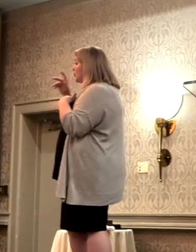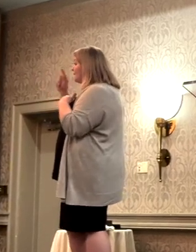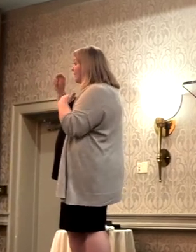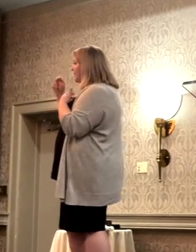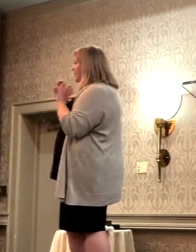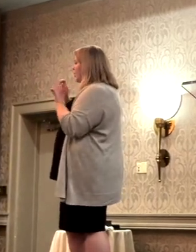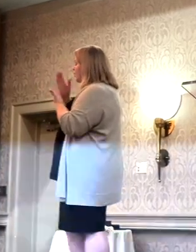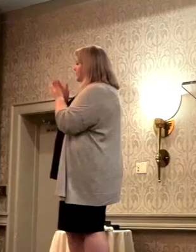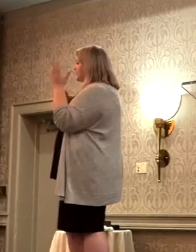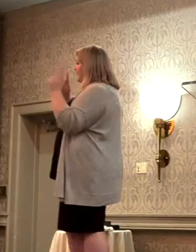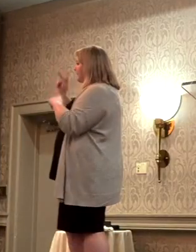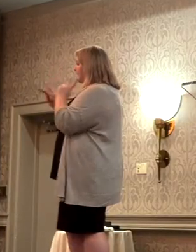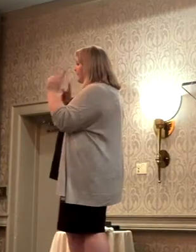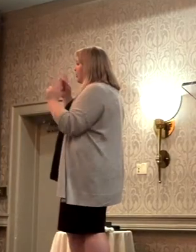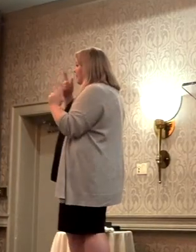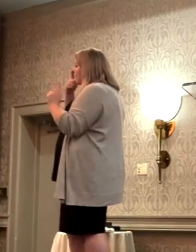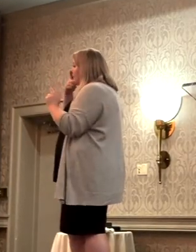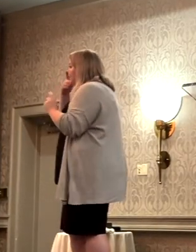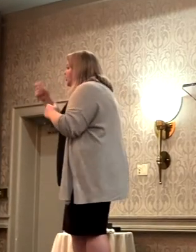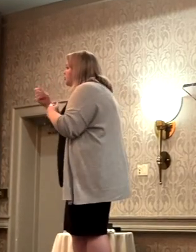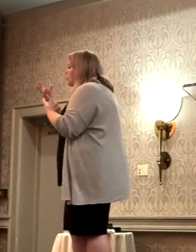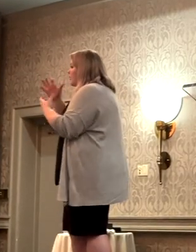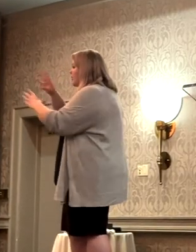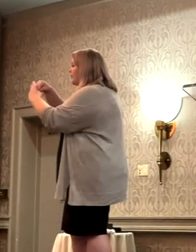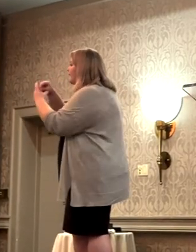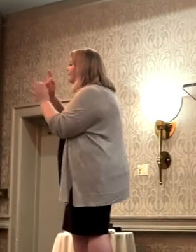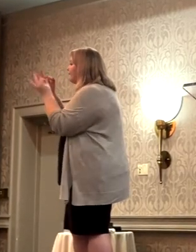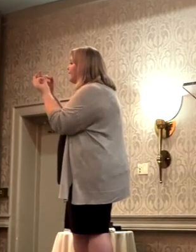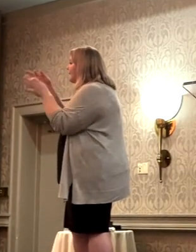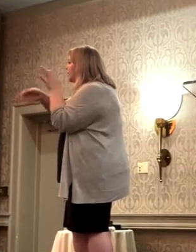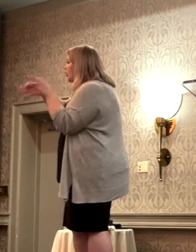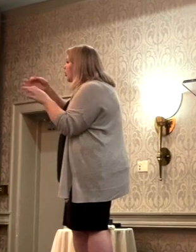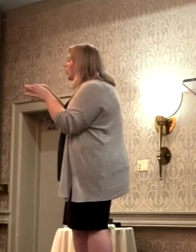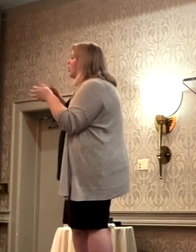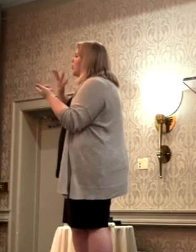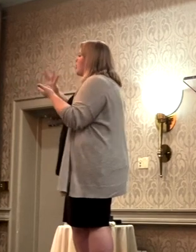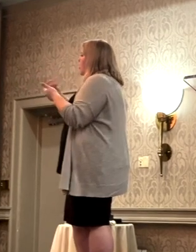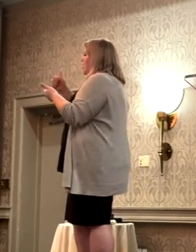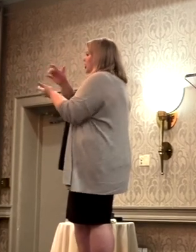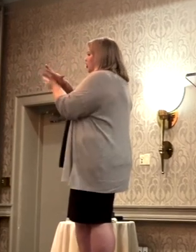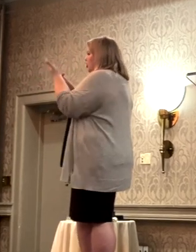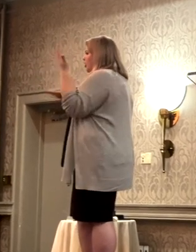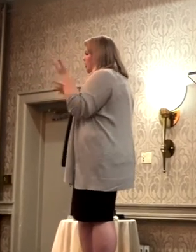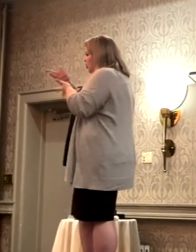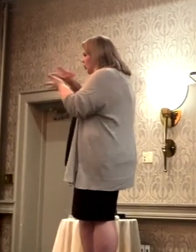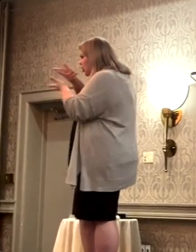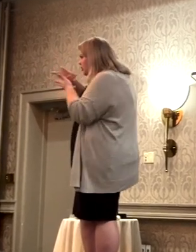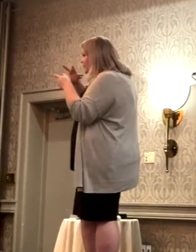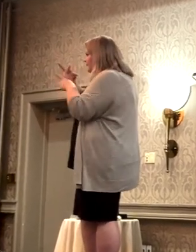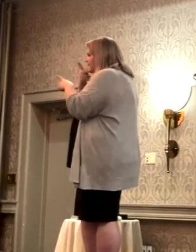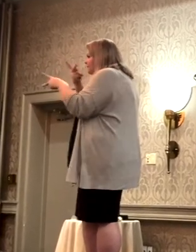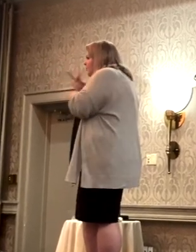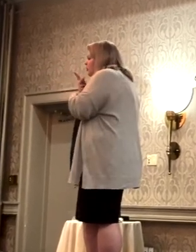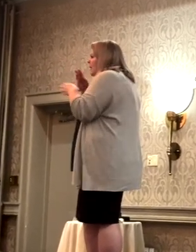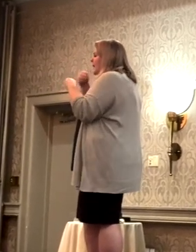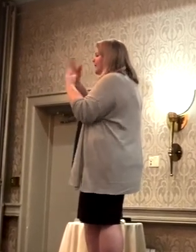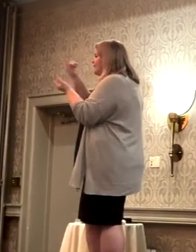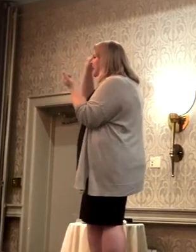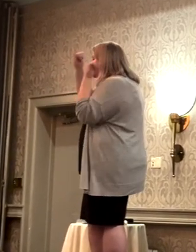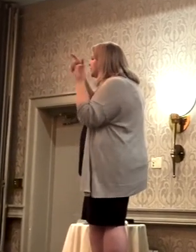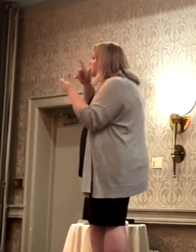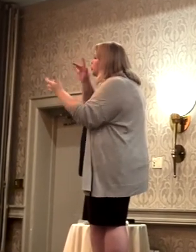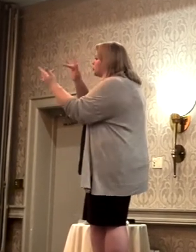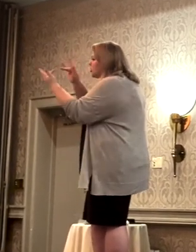somebody, is interested in the family court or whatever. And, you know, you kind of work with them, give them some ideas of who they